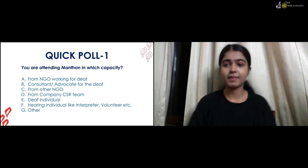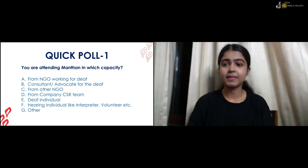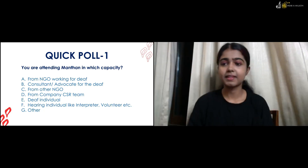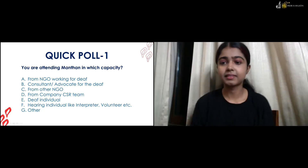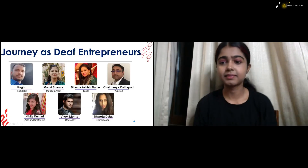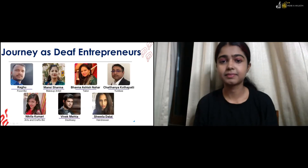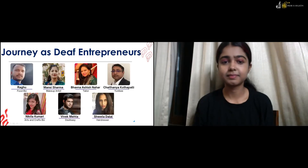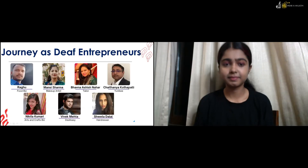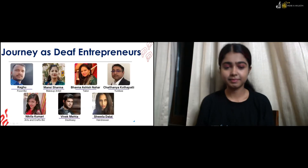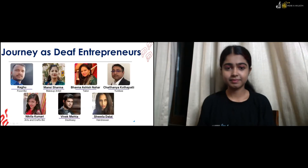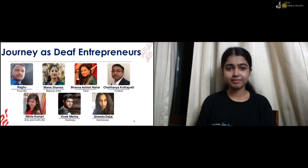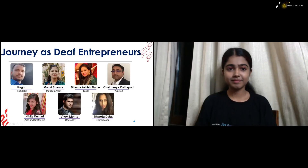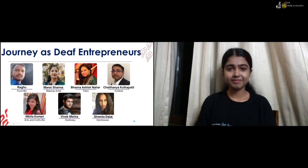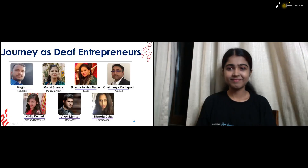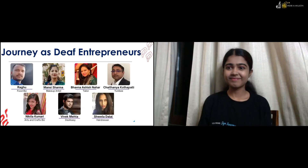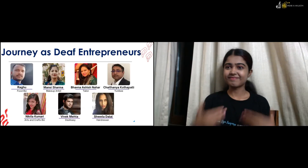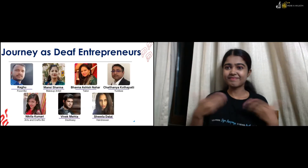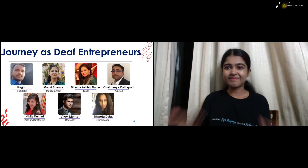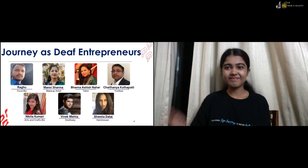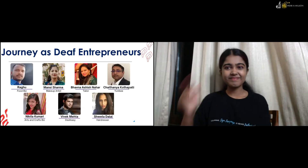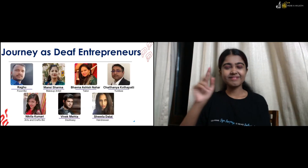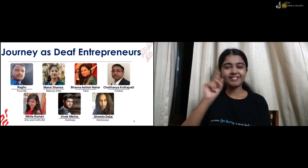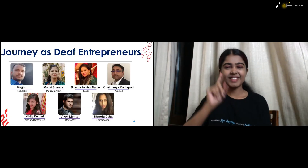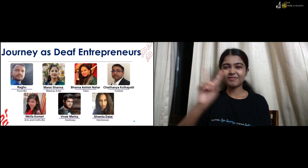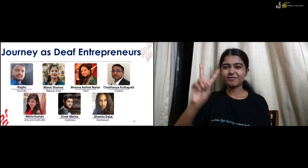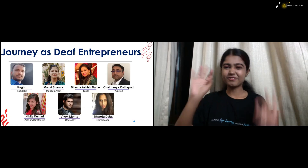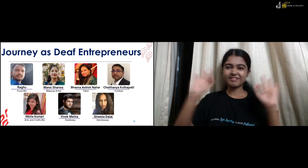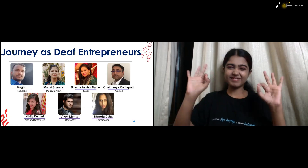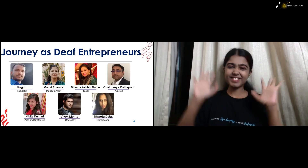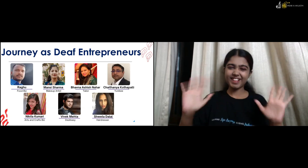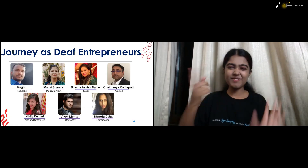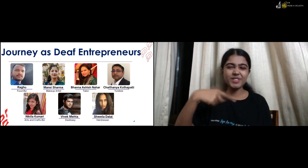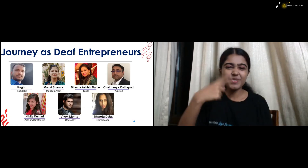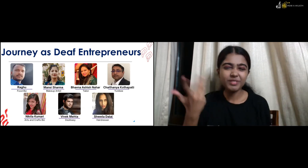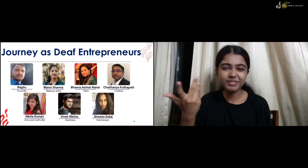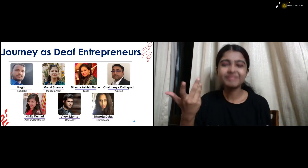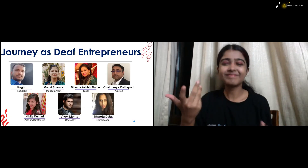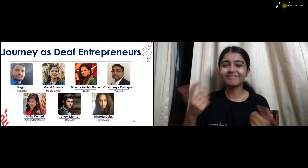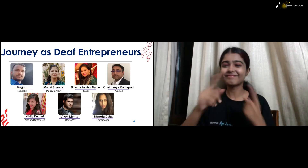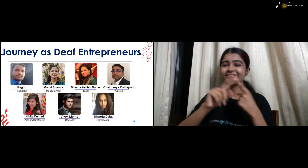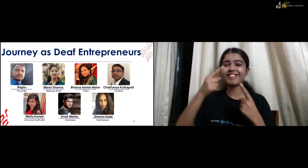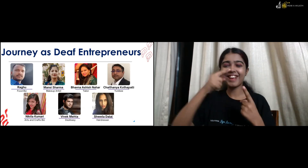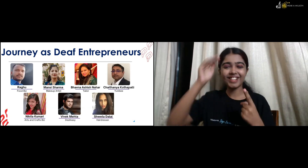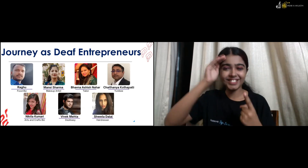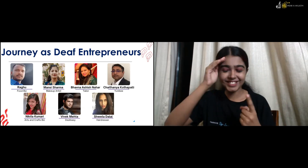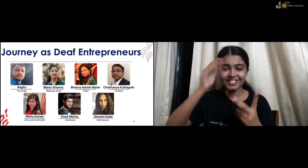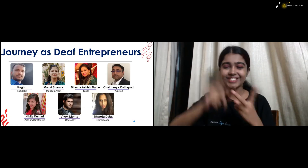All right. So now we